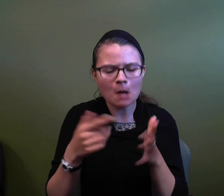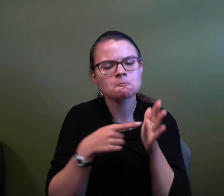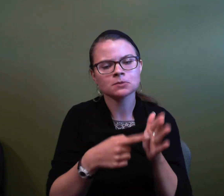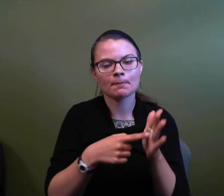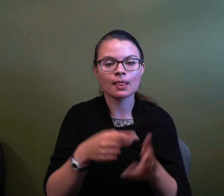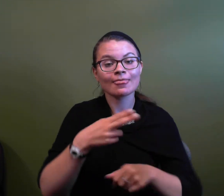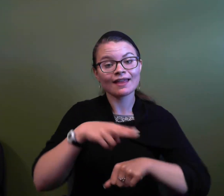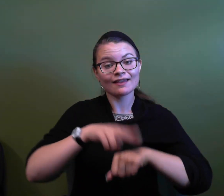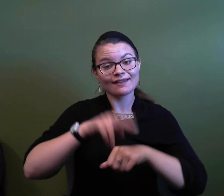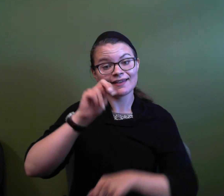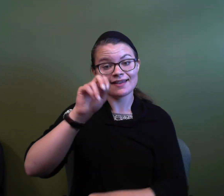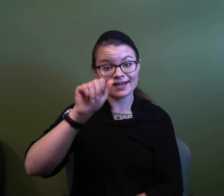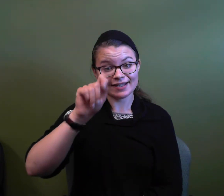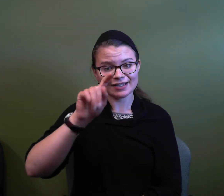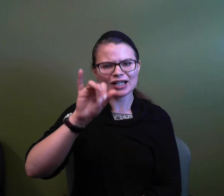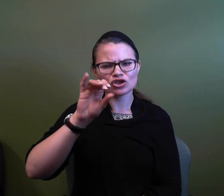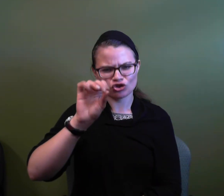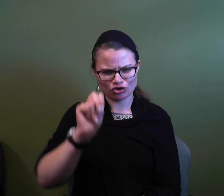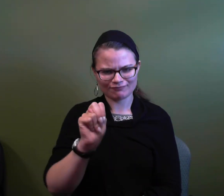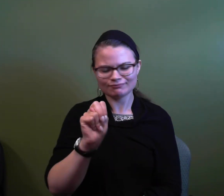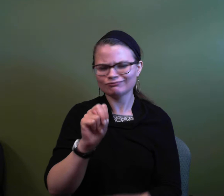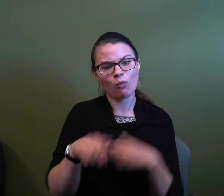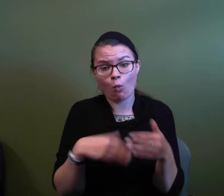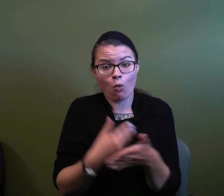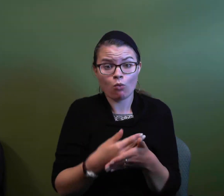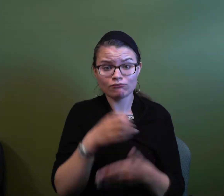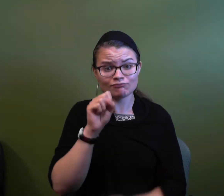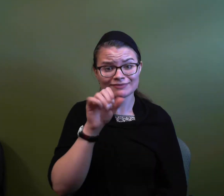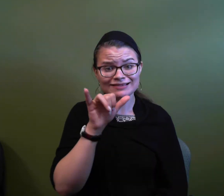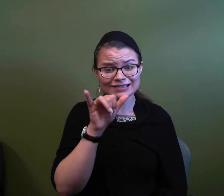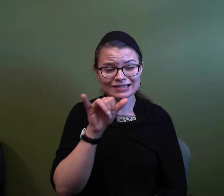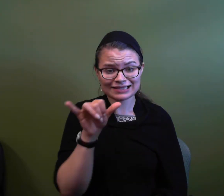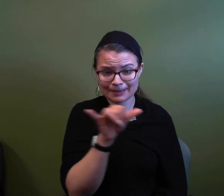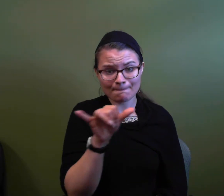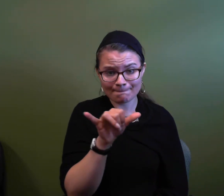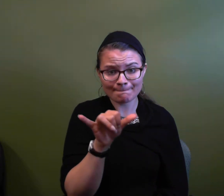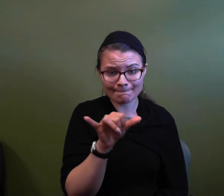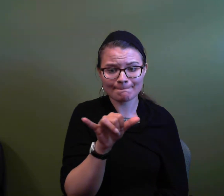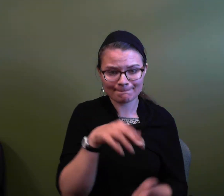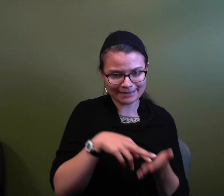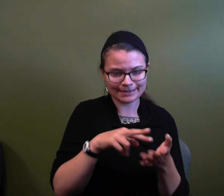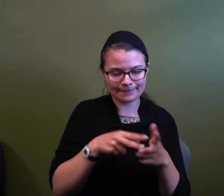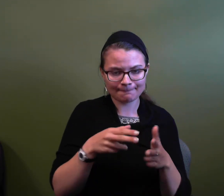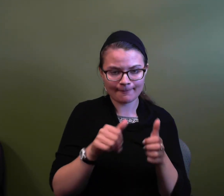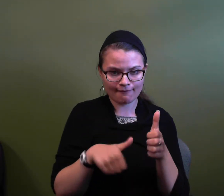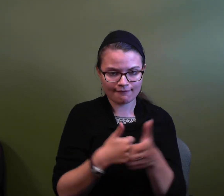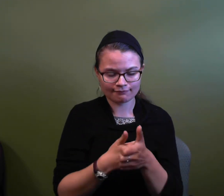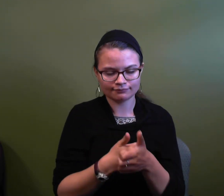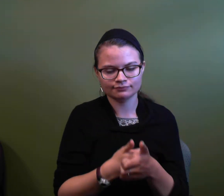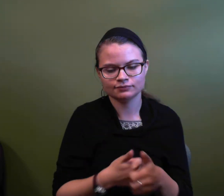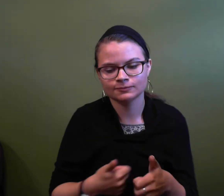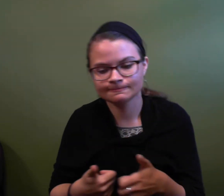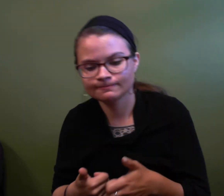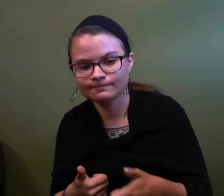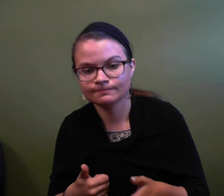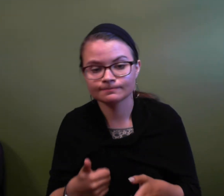all synonyms, and this is what you want to do. When you look at the question, think about some new words you can use that have the same